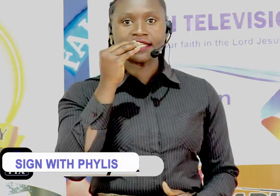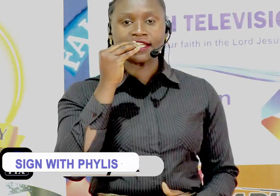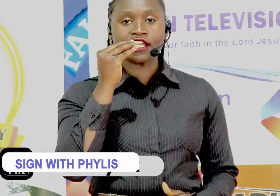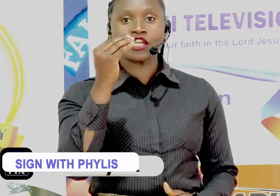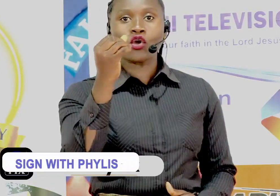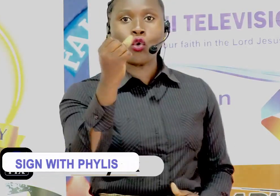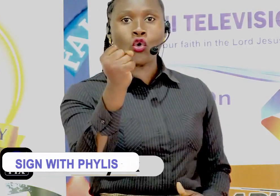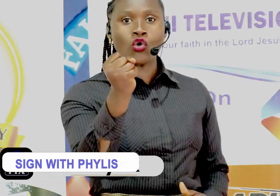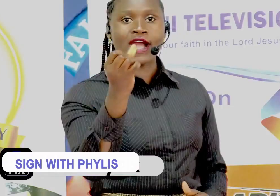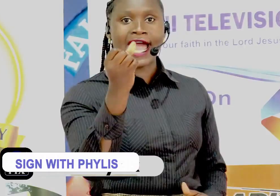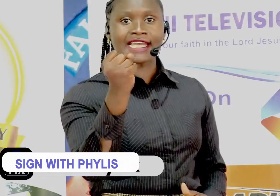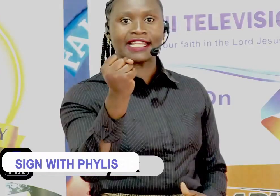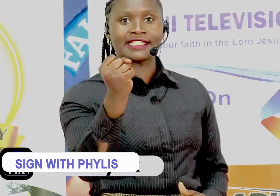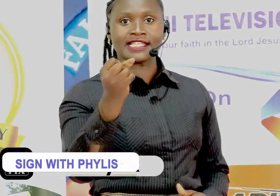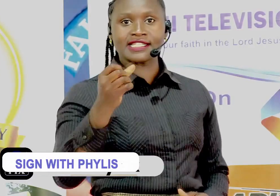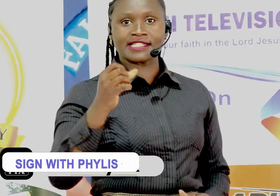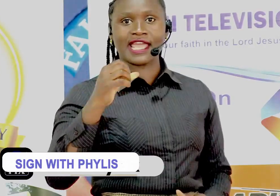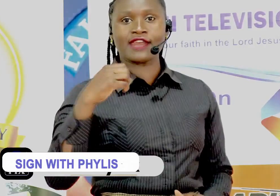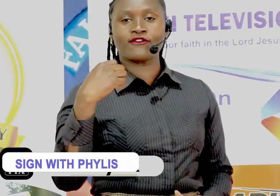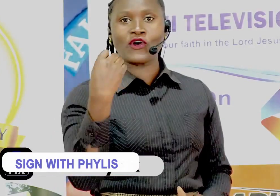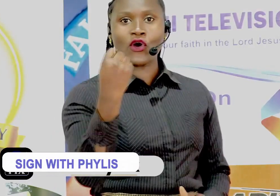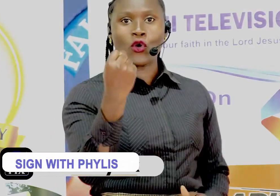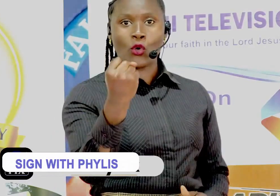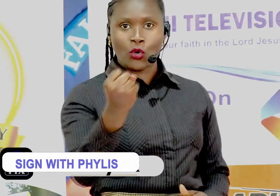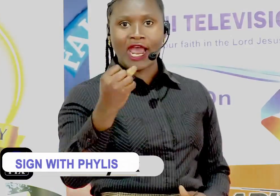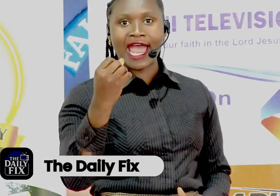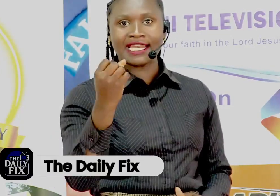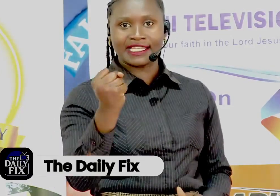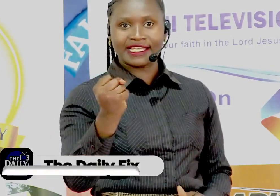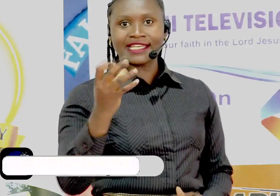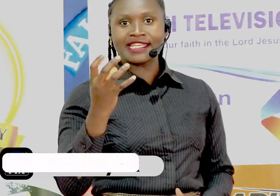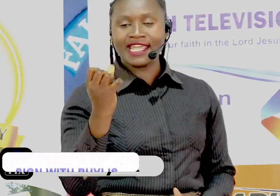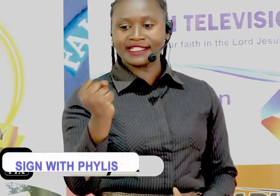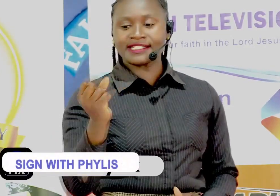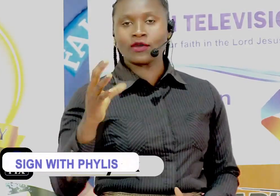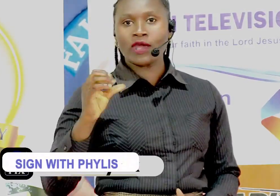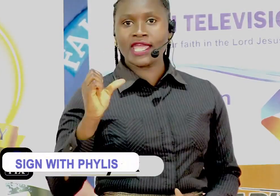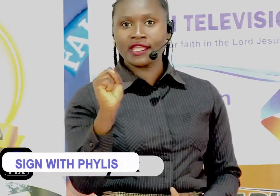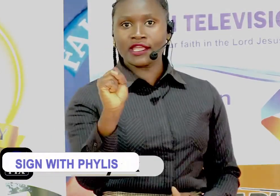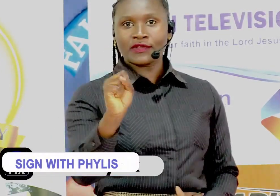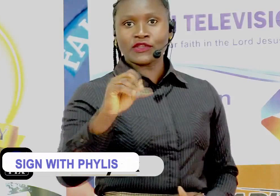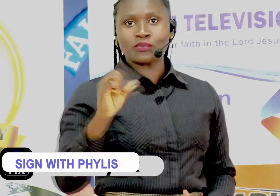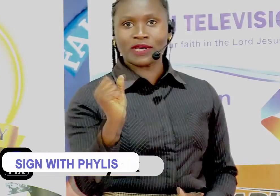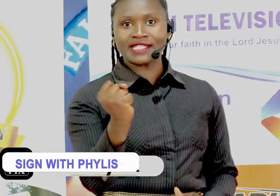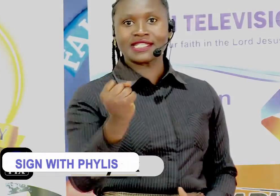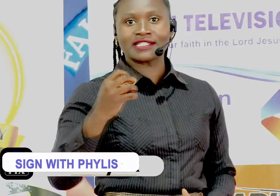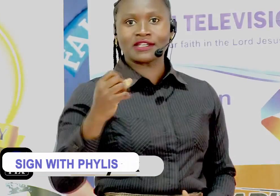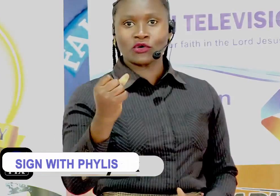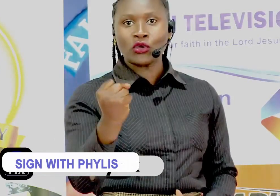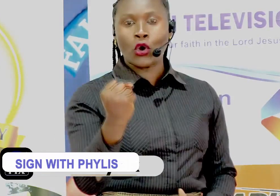eating ugali. This is sign for ugali. Yes, the way you press it or you hold it.